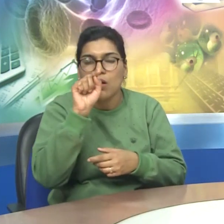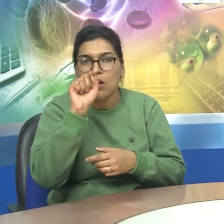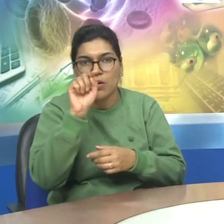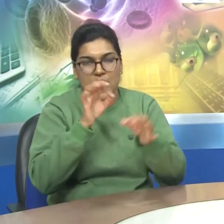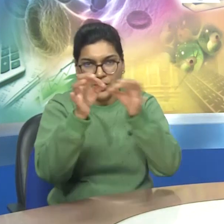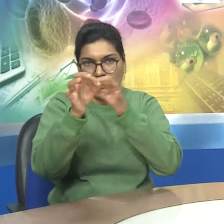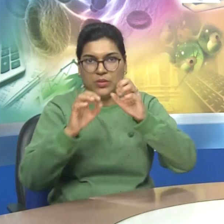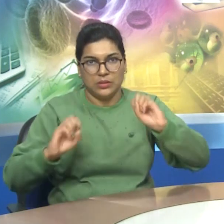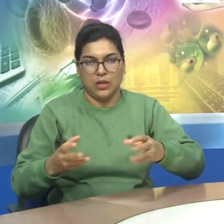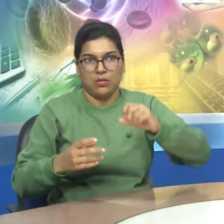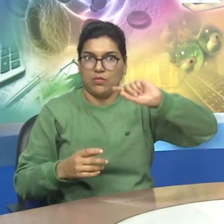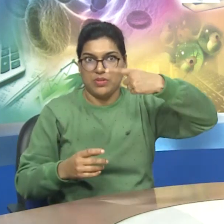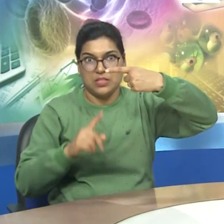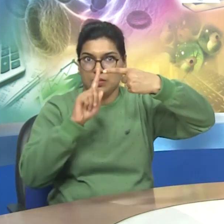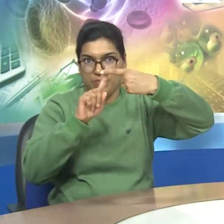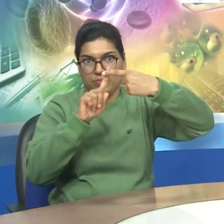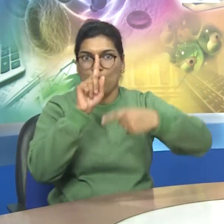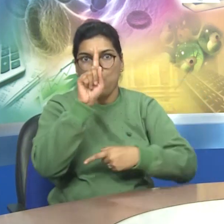accompanied by decimal notation.